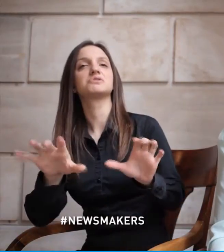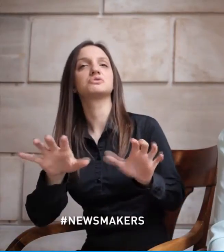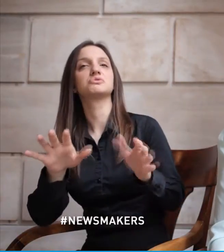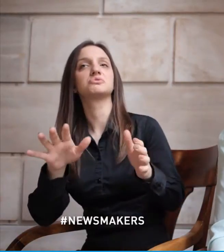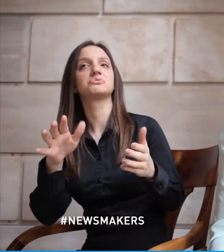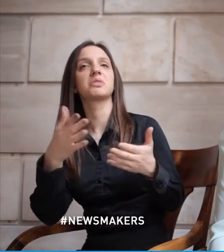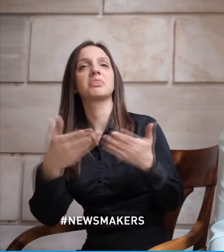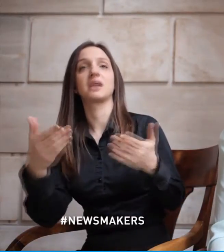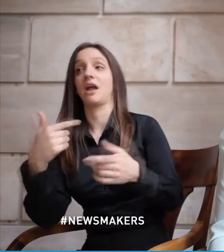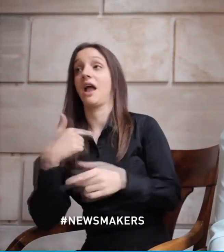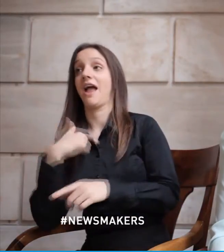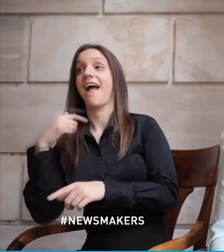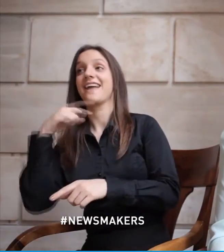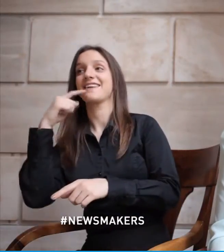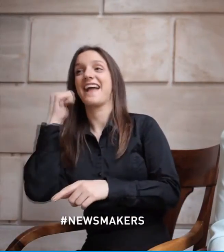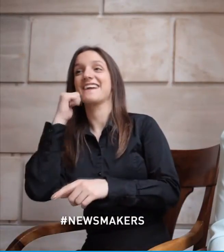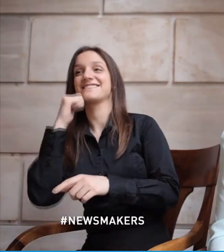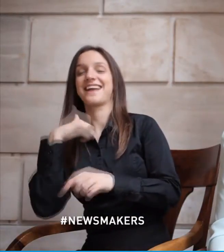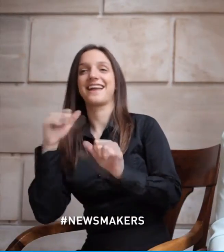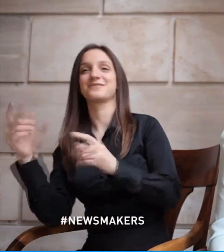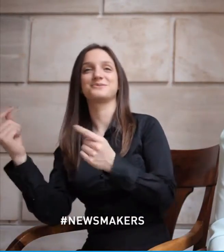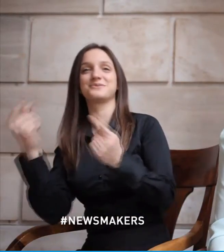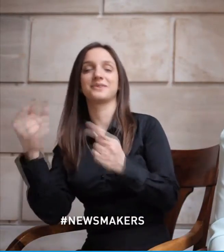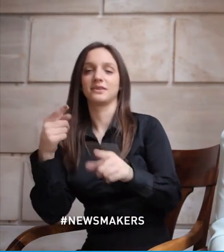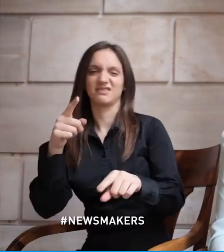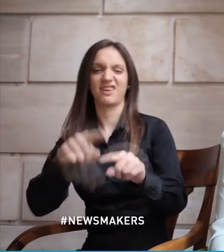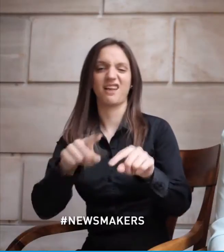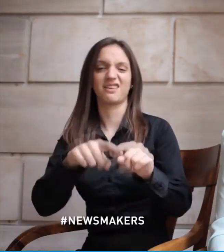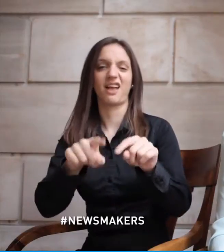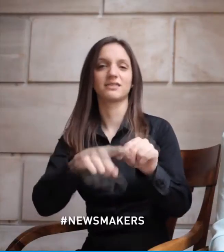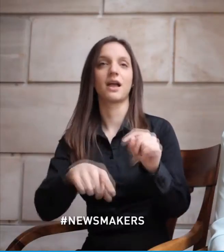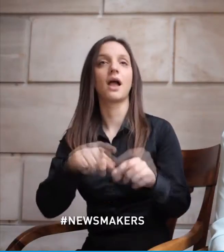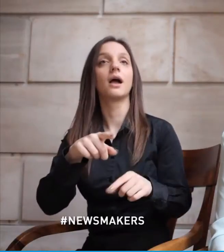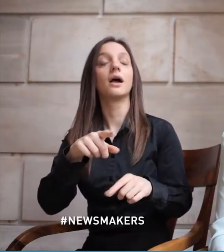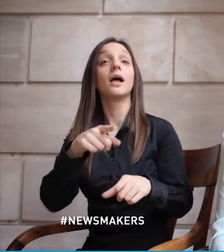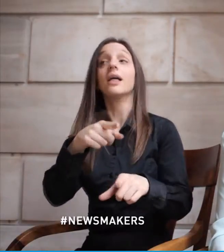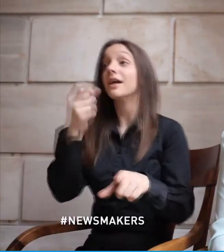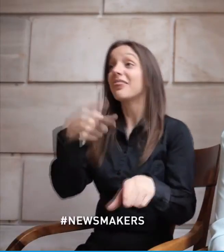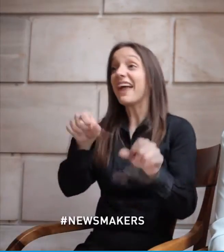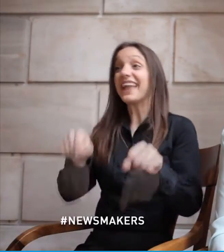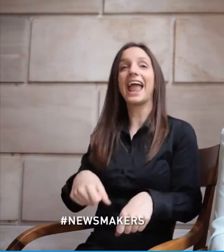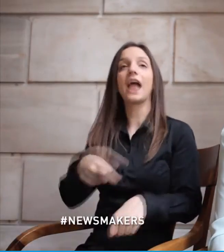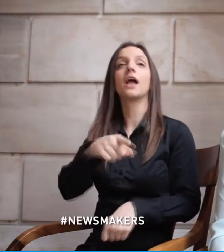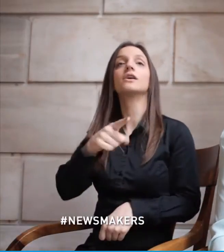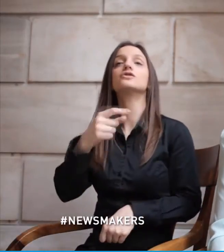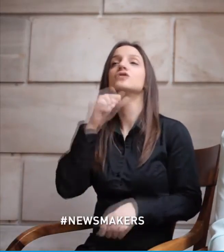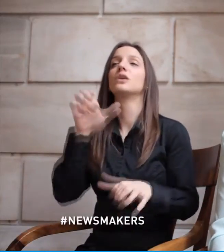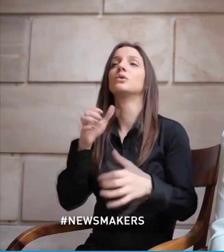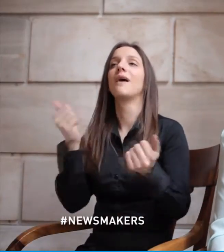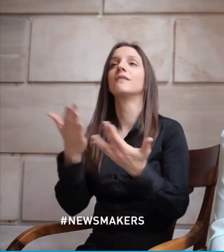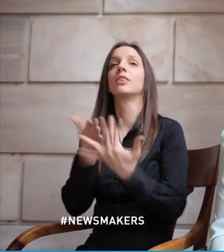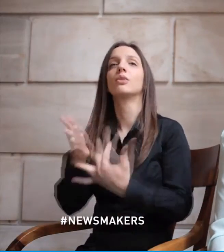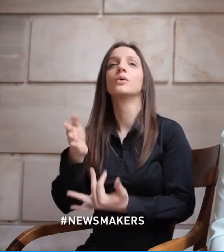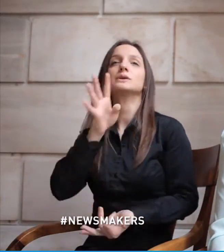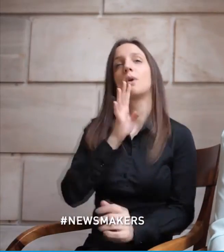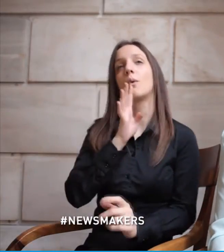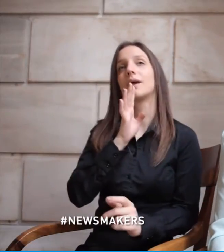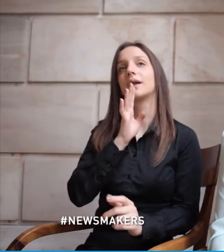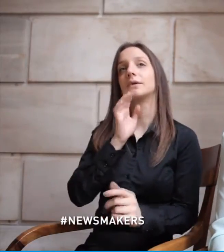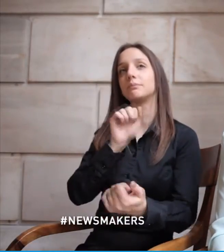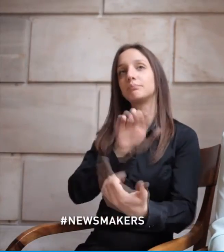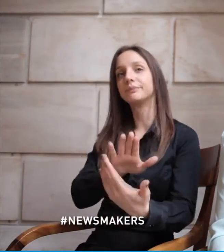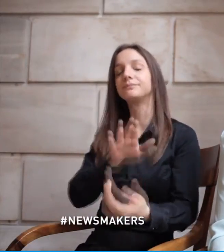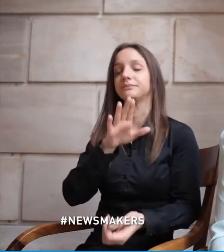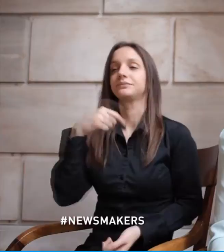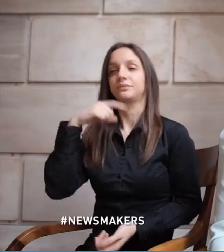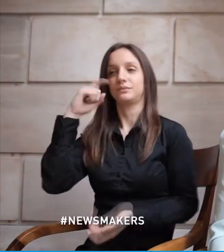everyday hearing person can do, but they can. They can do everything that they can. They just don't do it through a spoken language. And I noticed